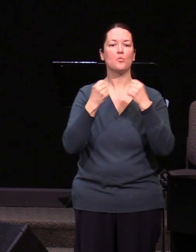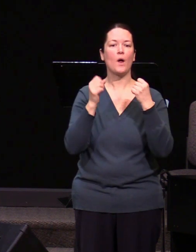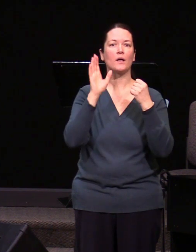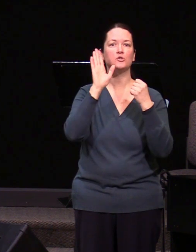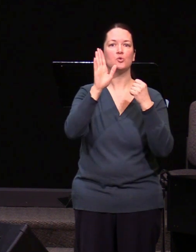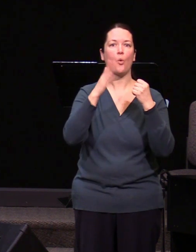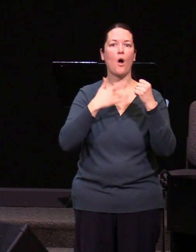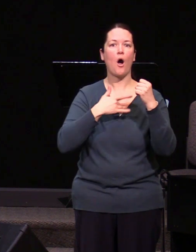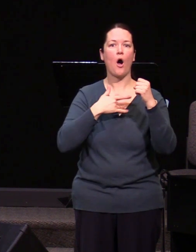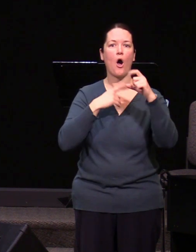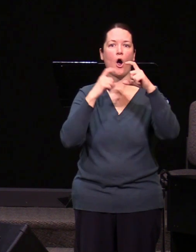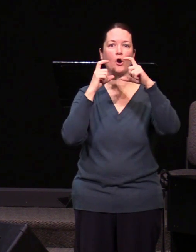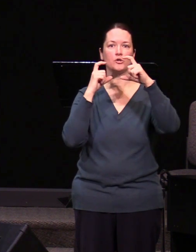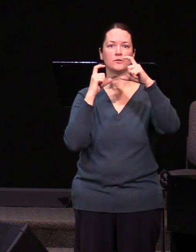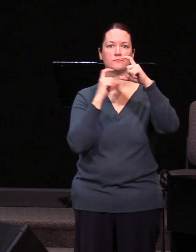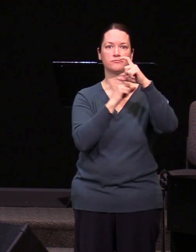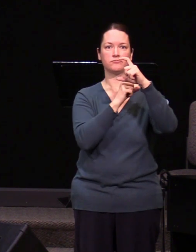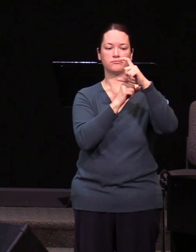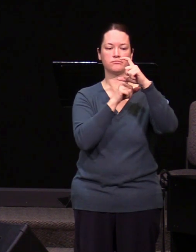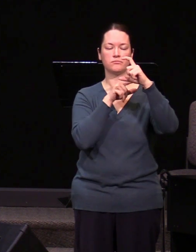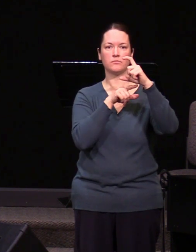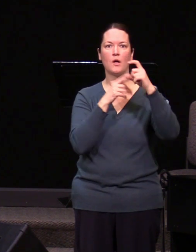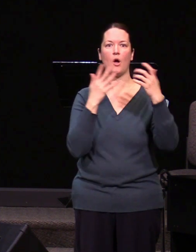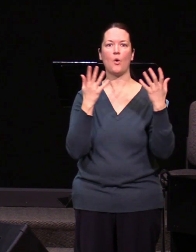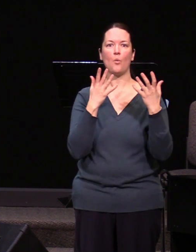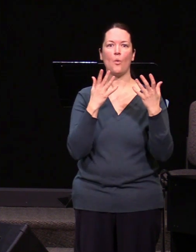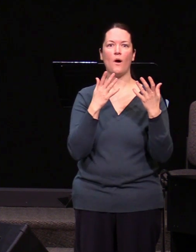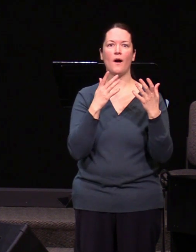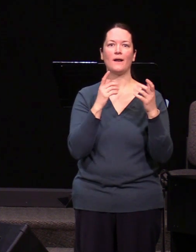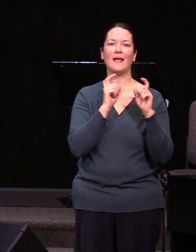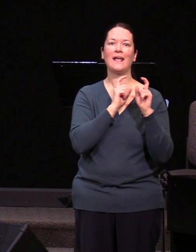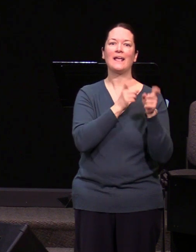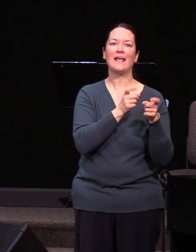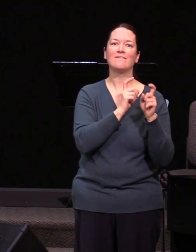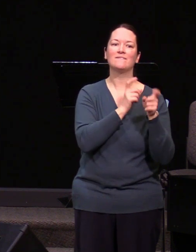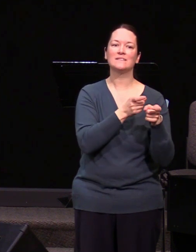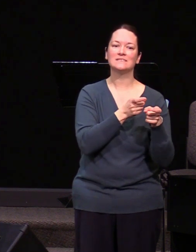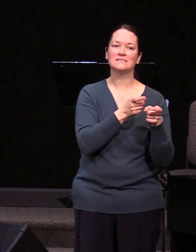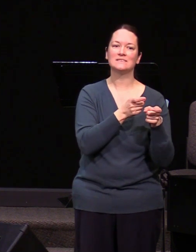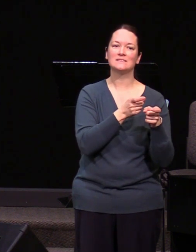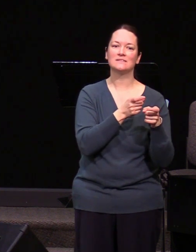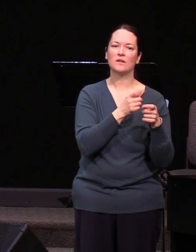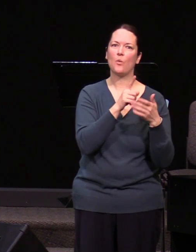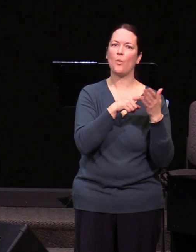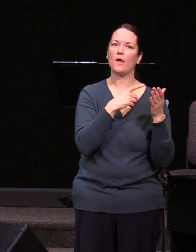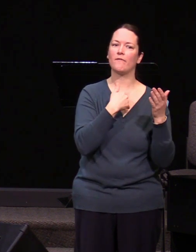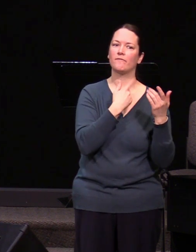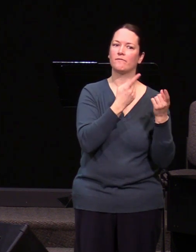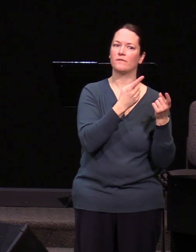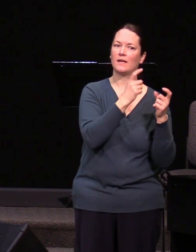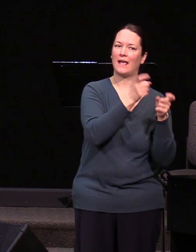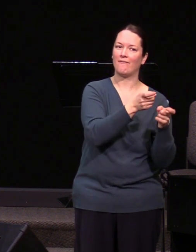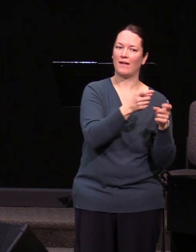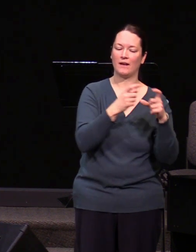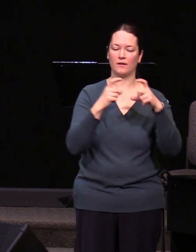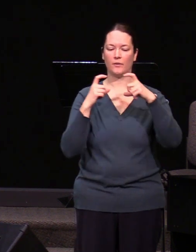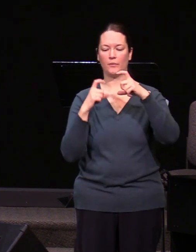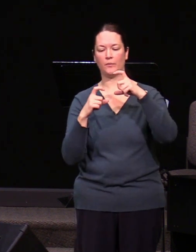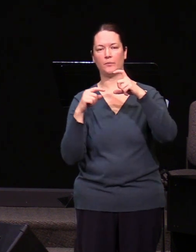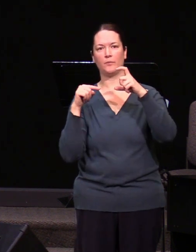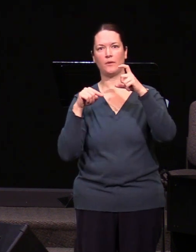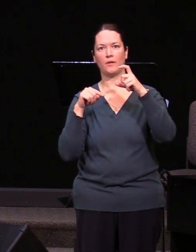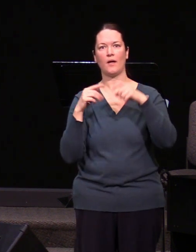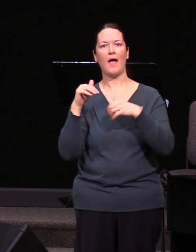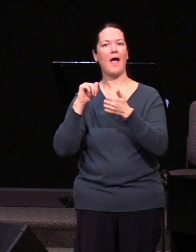Two, what gifts and advantages have you been given? And three, how have